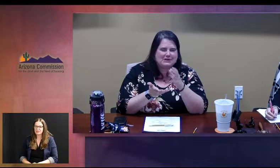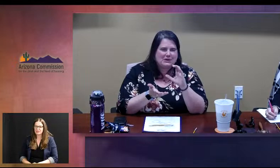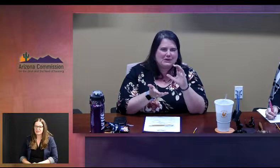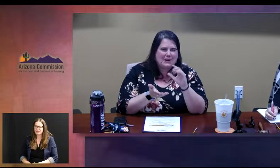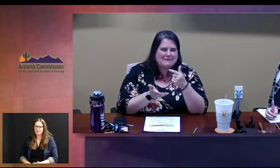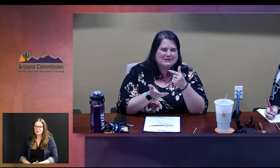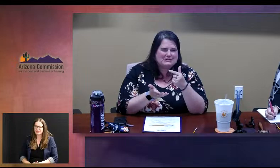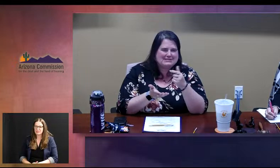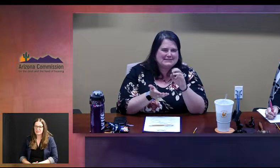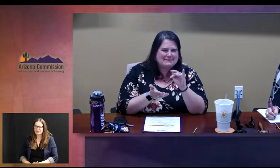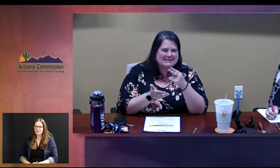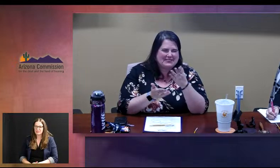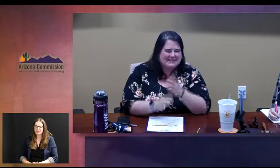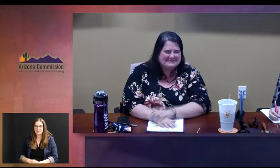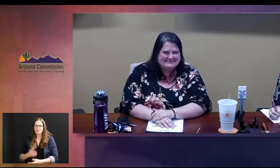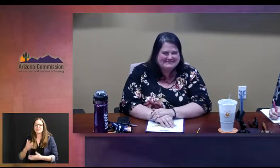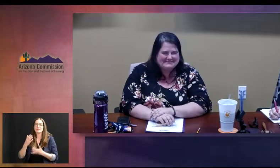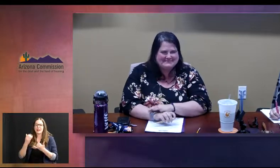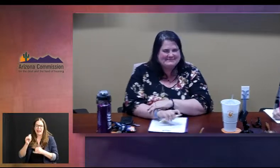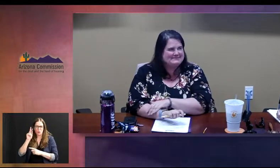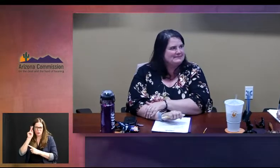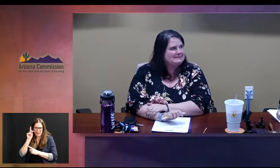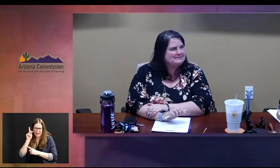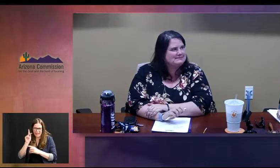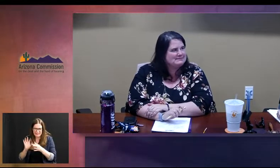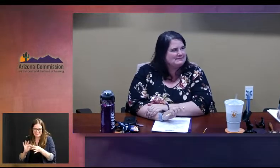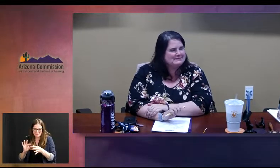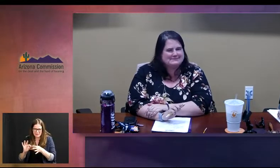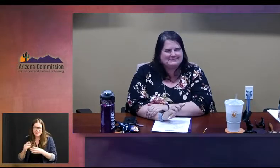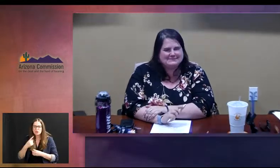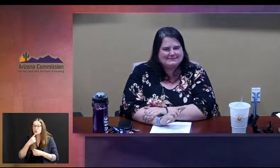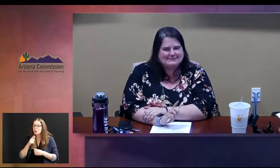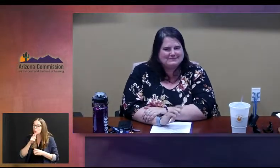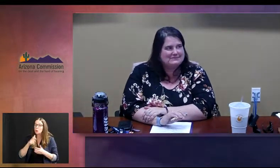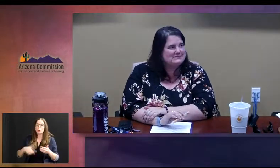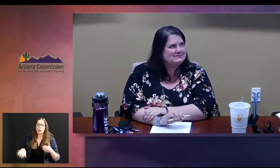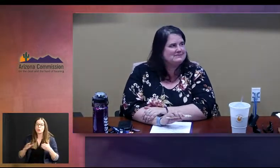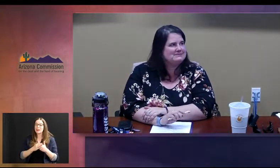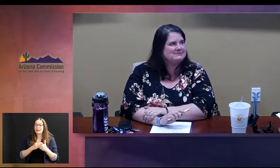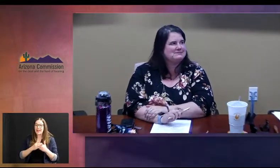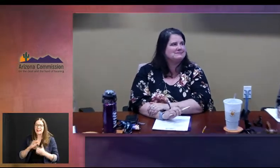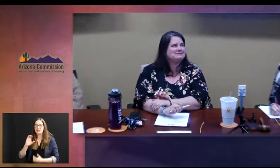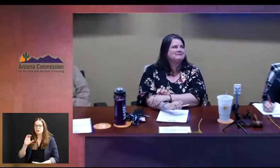Next up to bat, Carmen Green Smith.